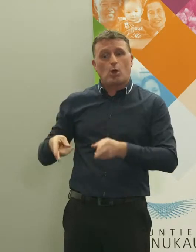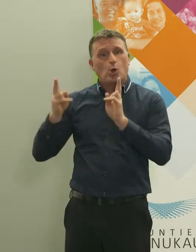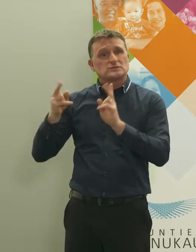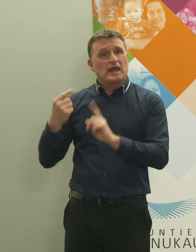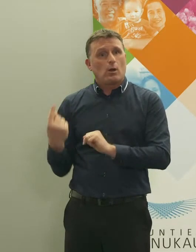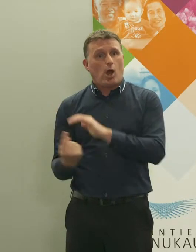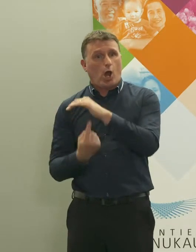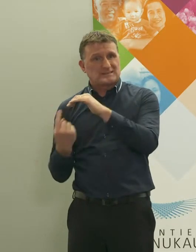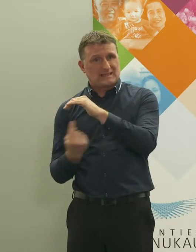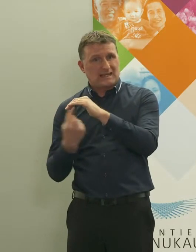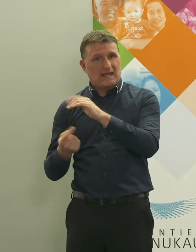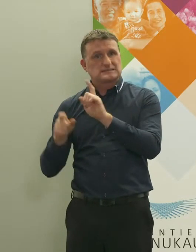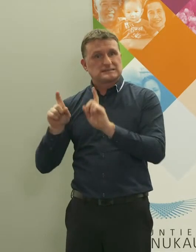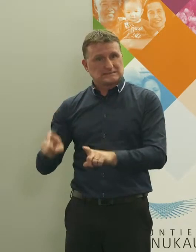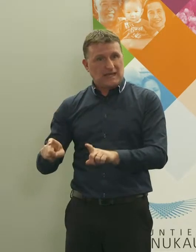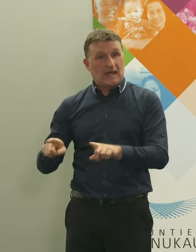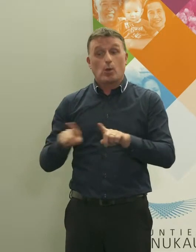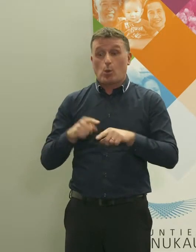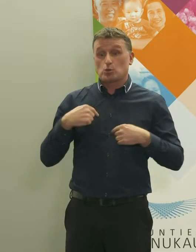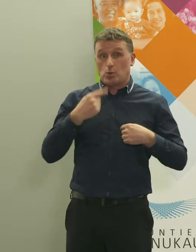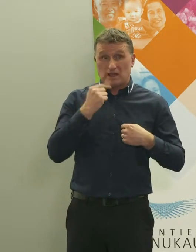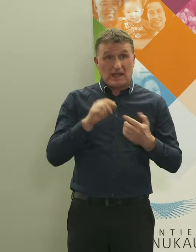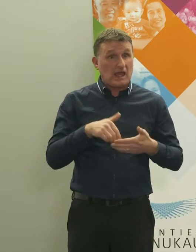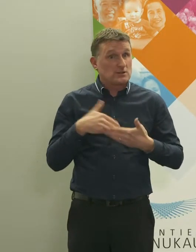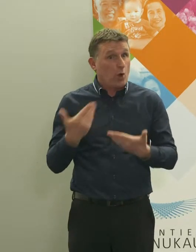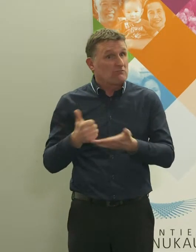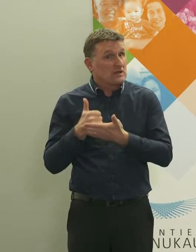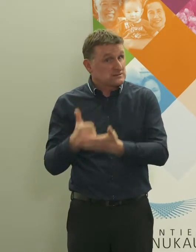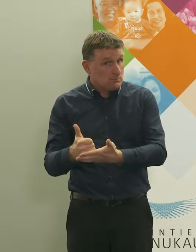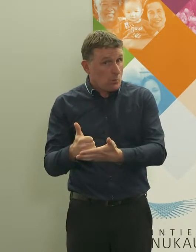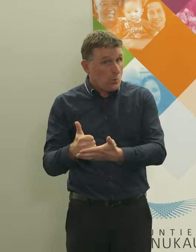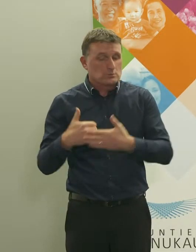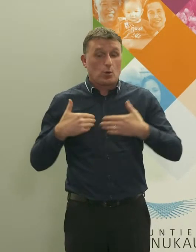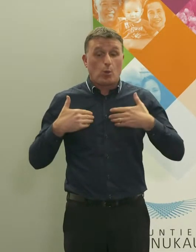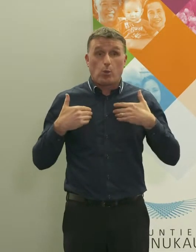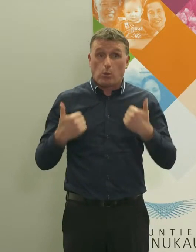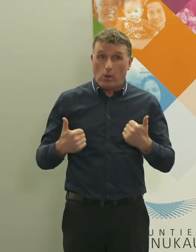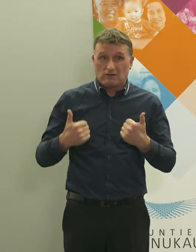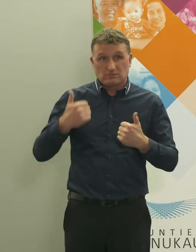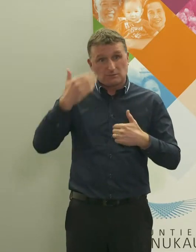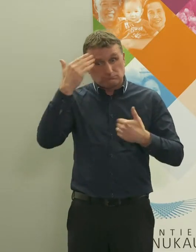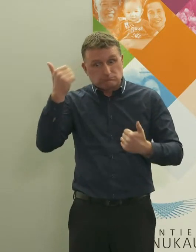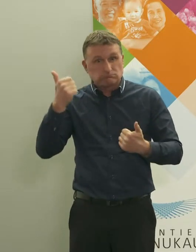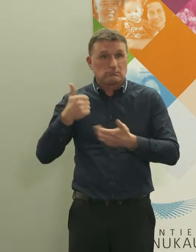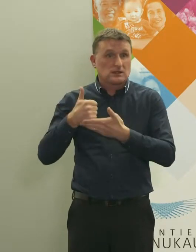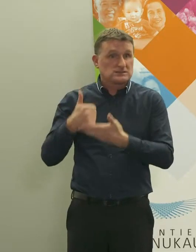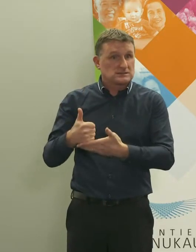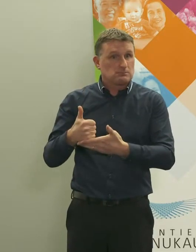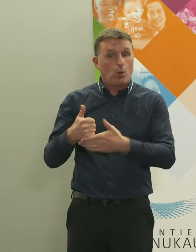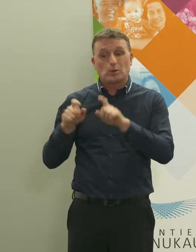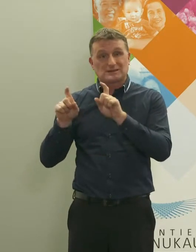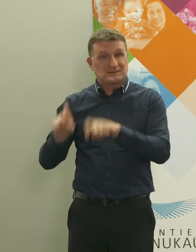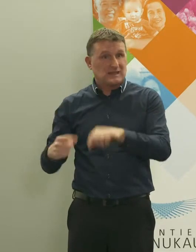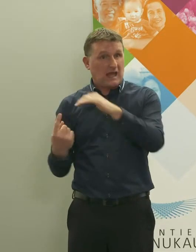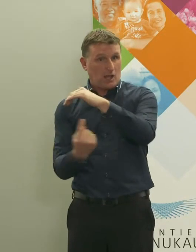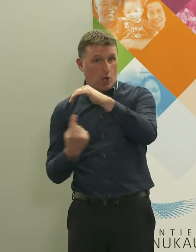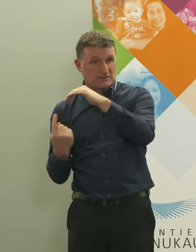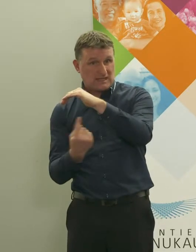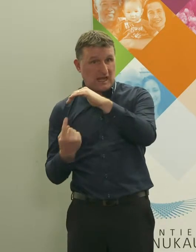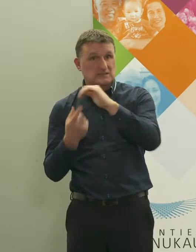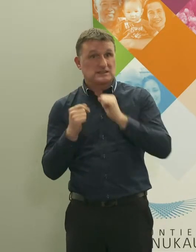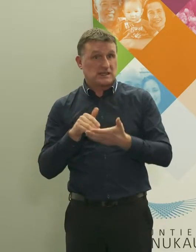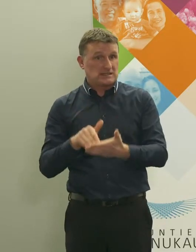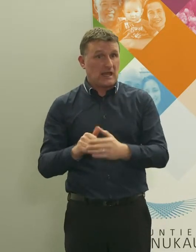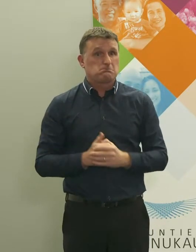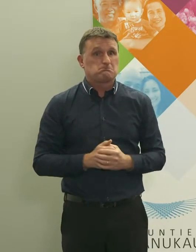support their isolation, and also to provide them with the welfare support to help them to stay in isolation. We